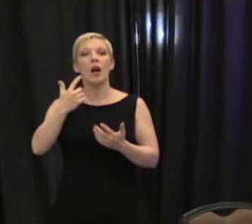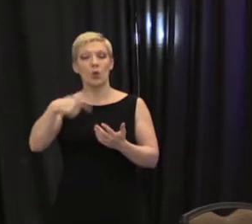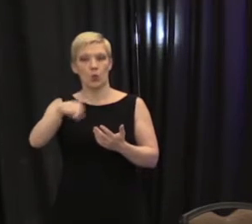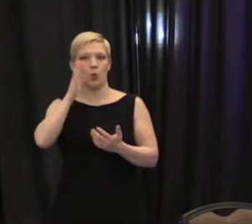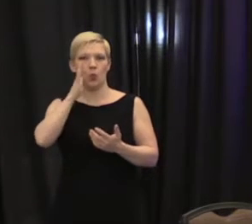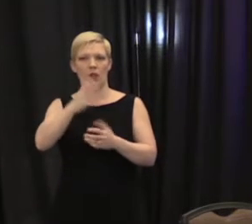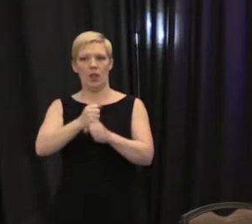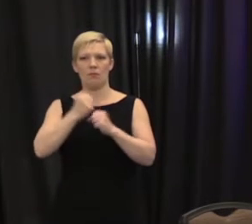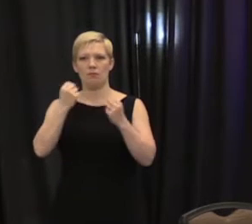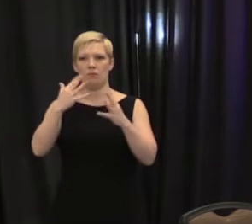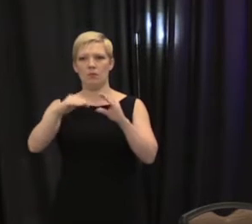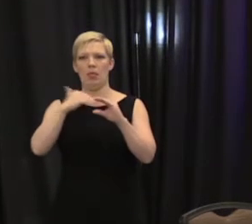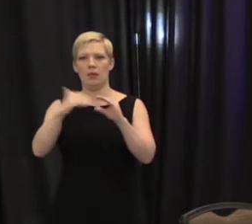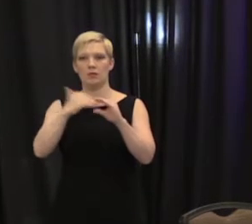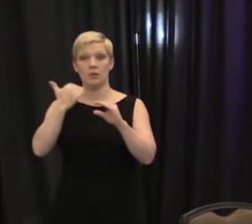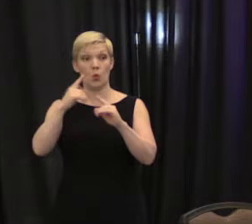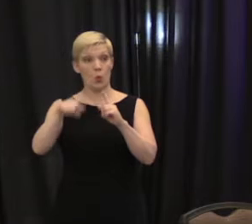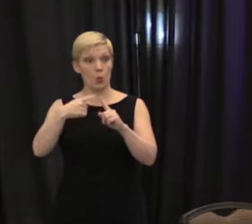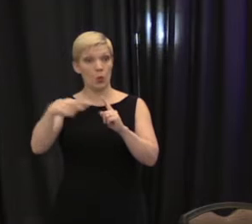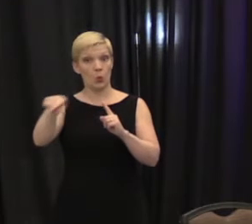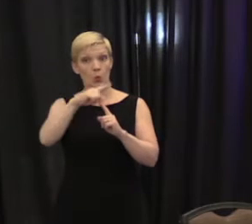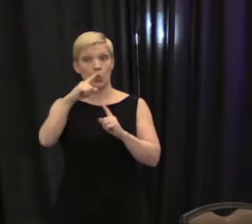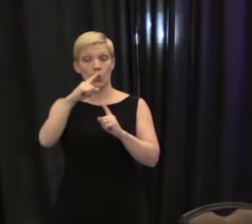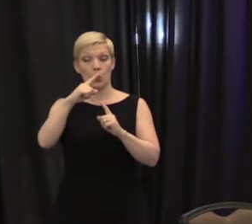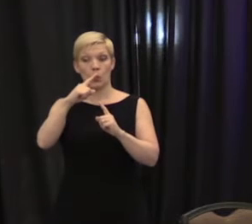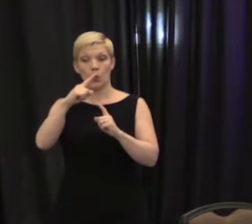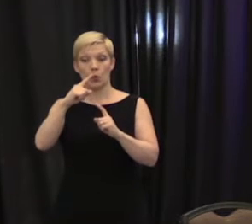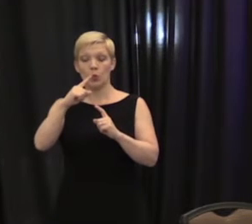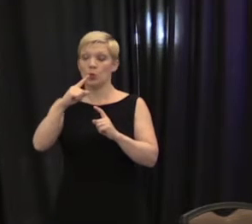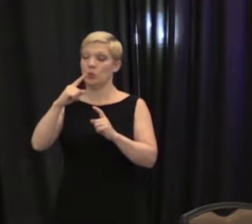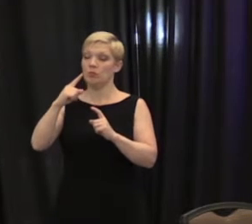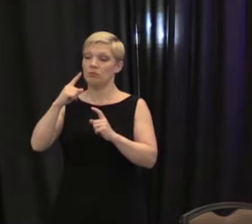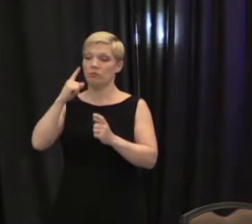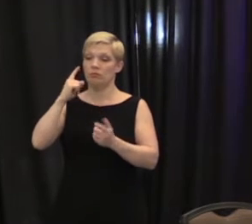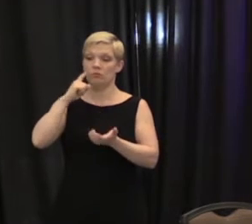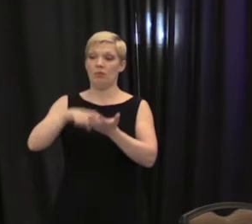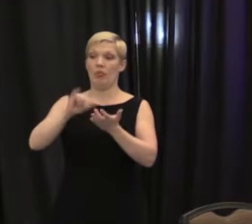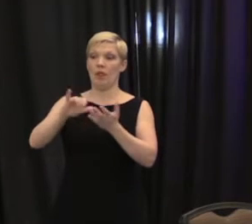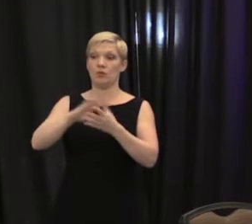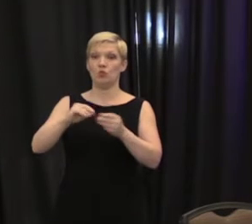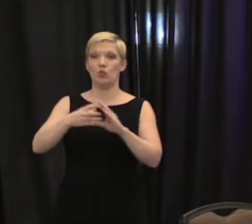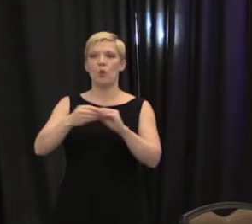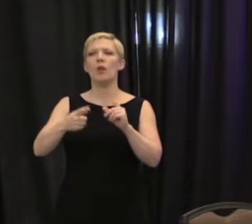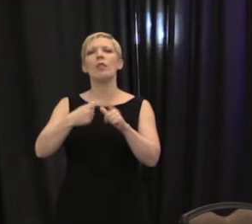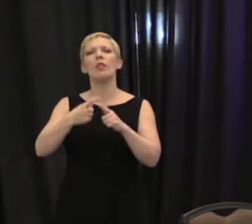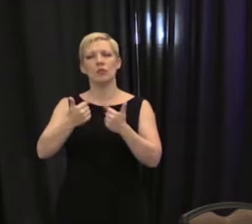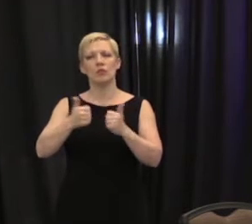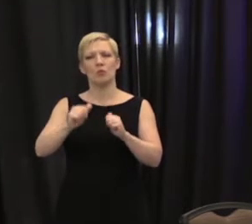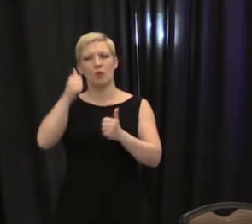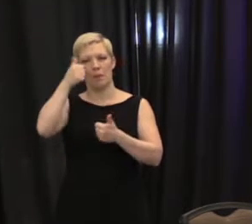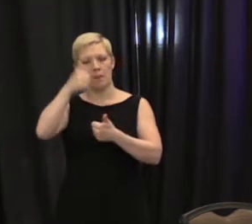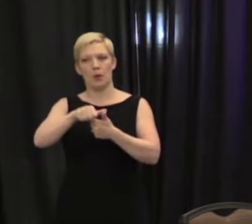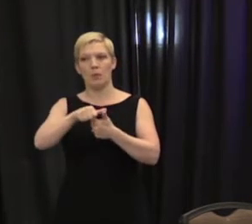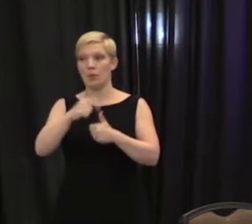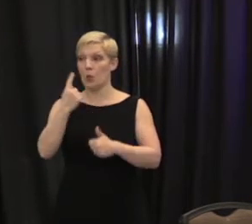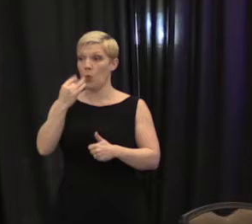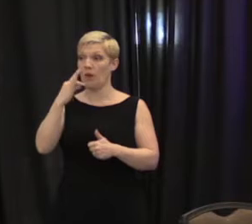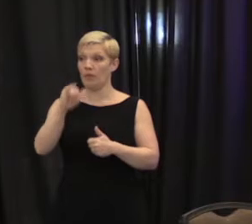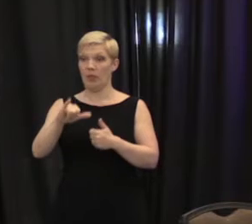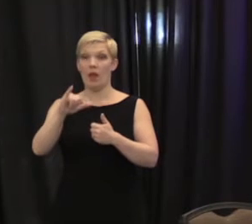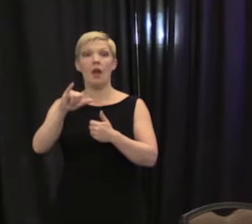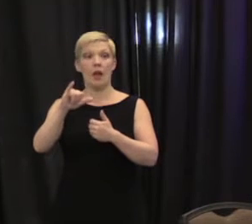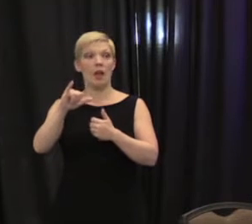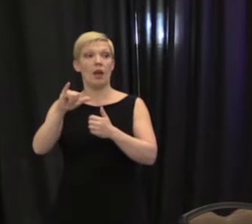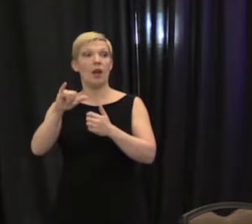So when you hear a story, try to remember. One of the co-plaintiffs on the lawsuit is here in the room. Would